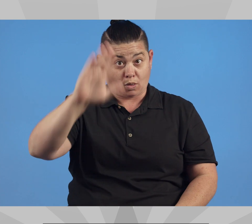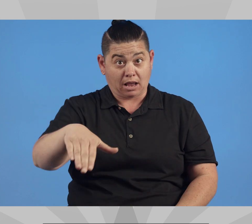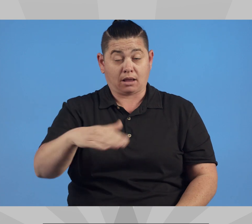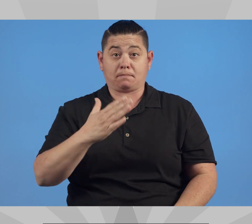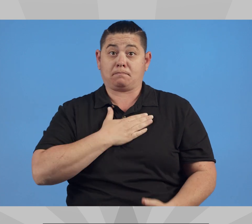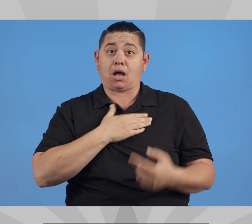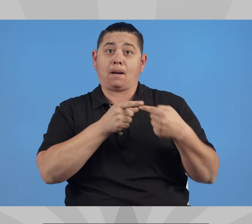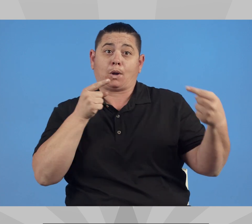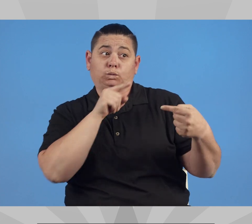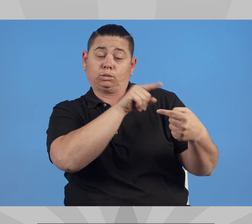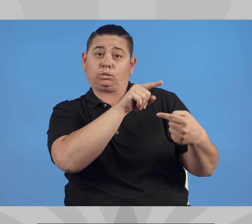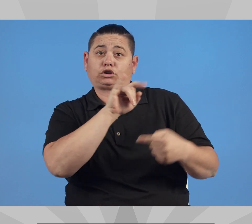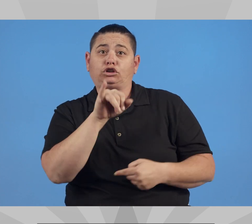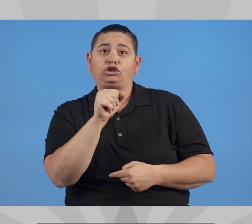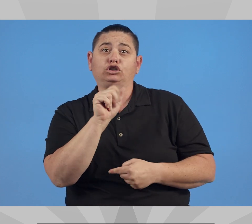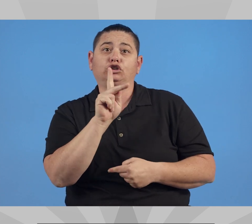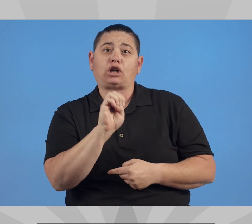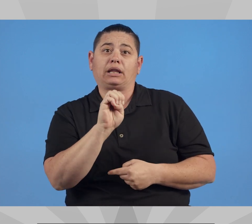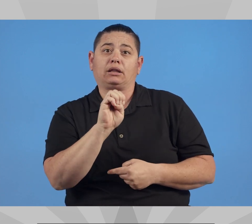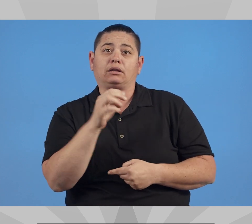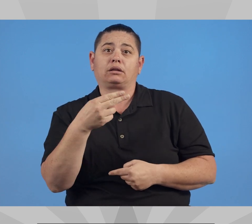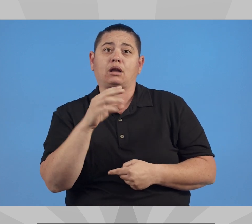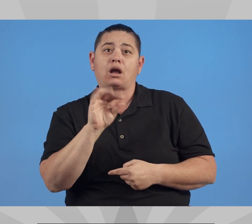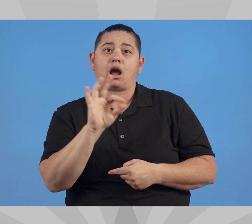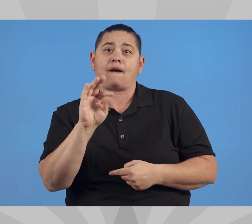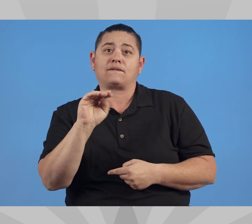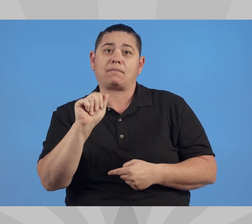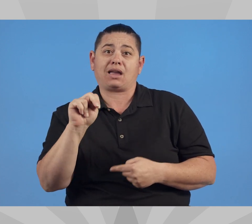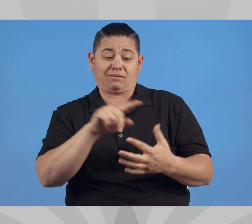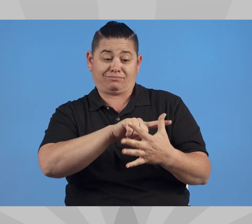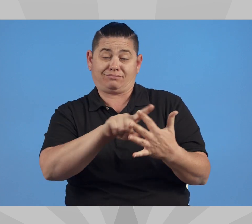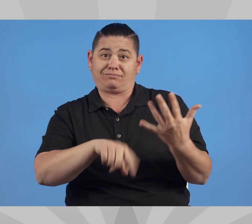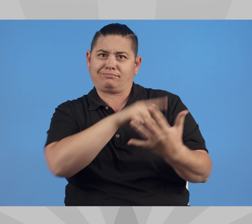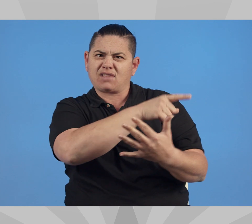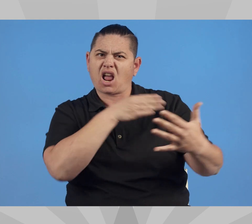My opponent, Jake Hoffman, is against all of these priorities.